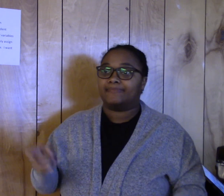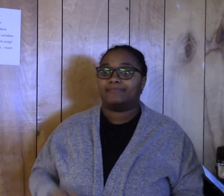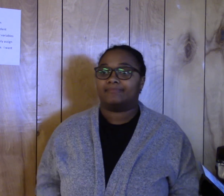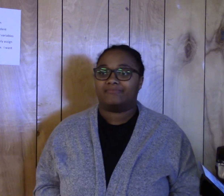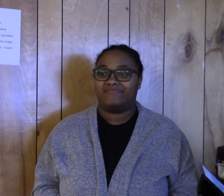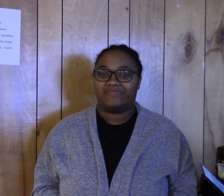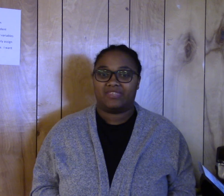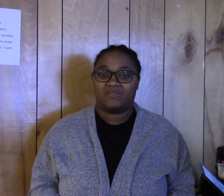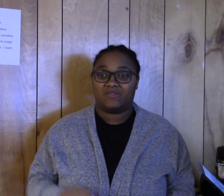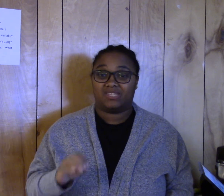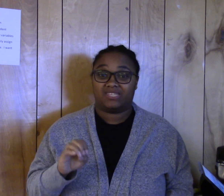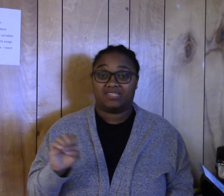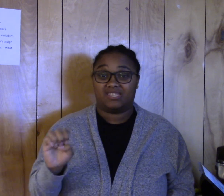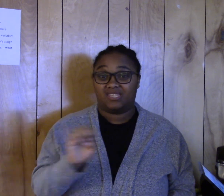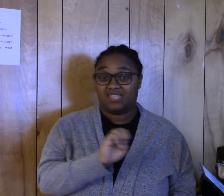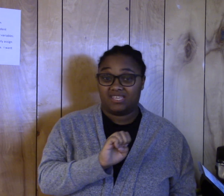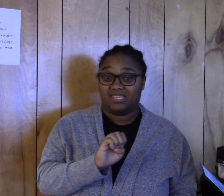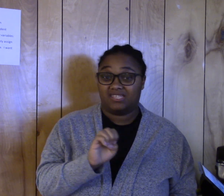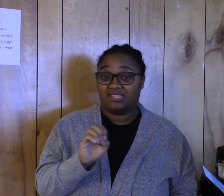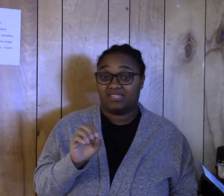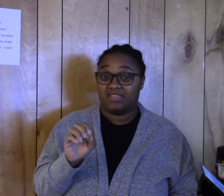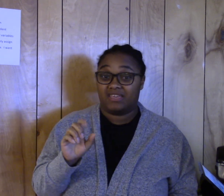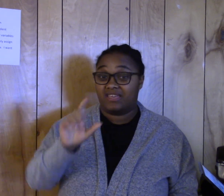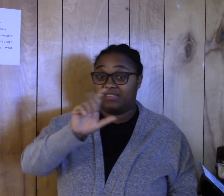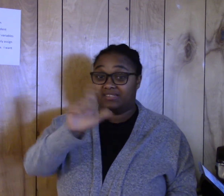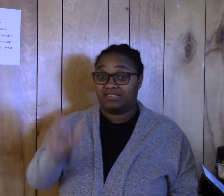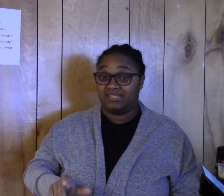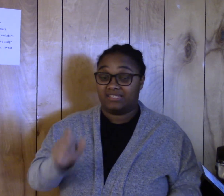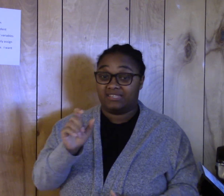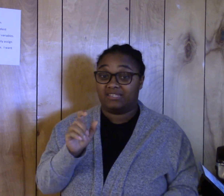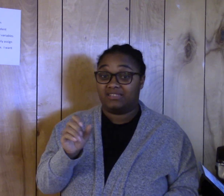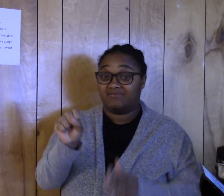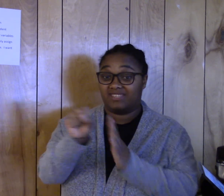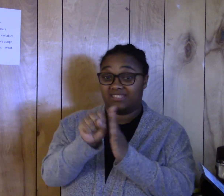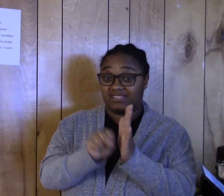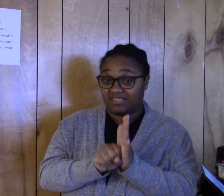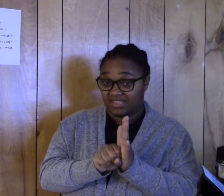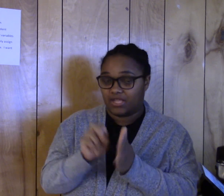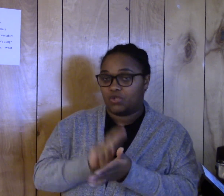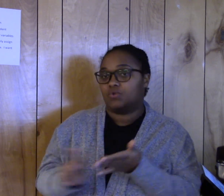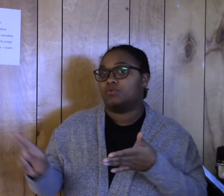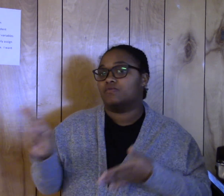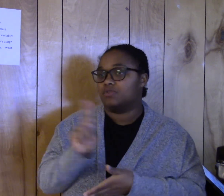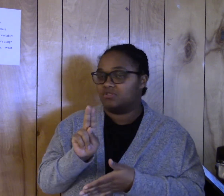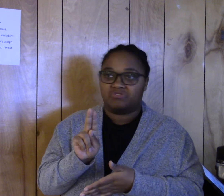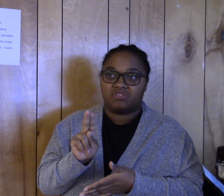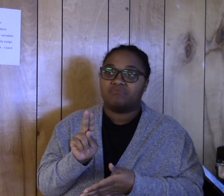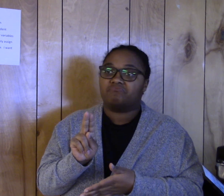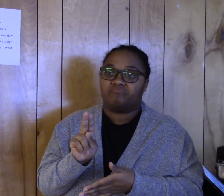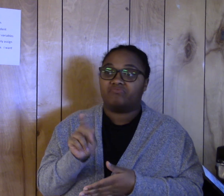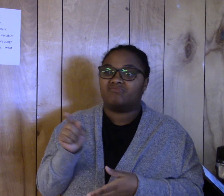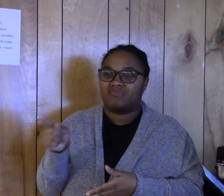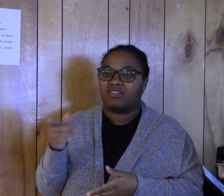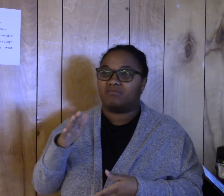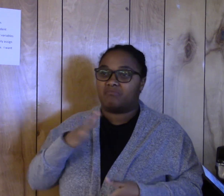I did get a job offer from them about 12 years ago. But I didn't want to go there. It's in the town that my parents grew up